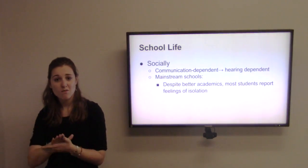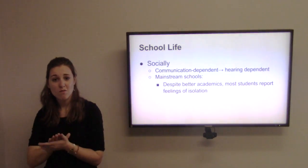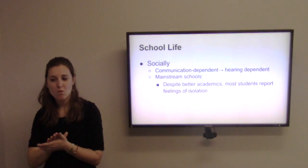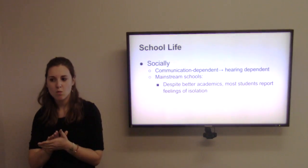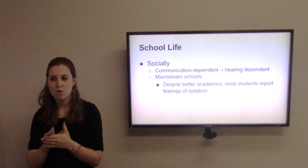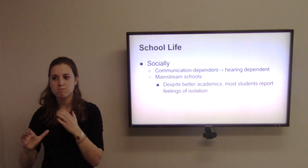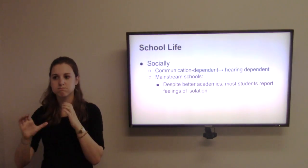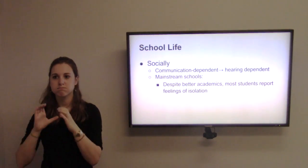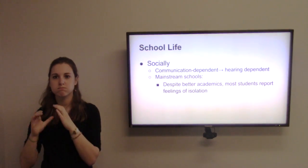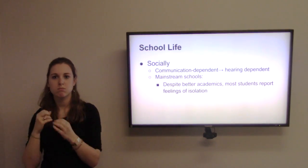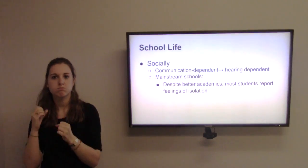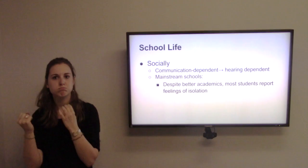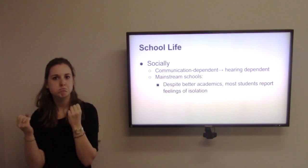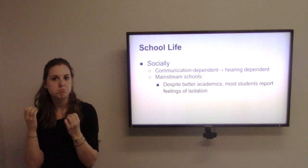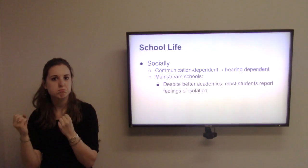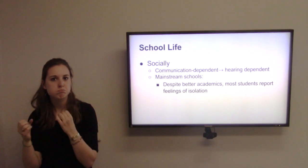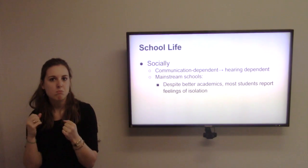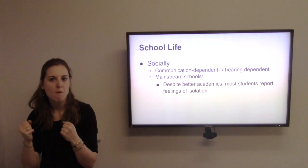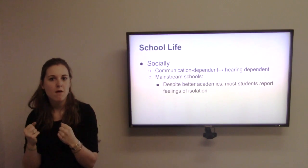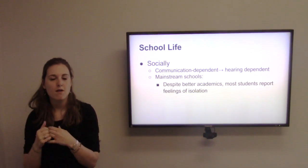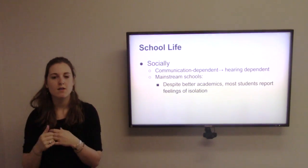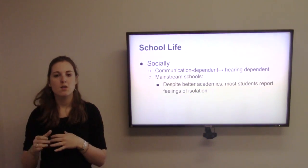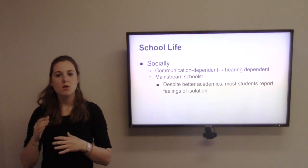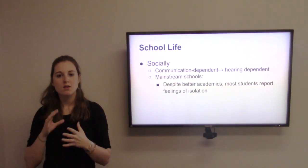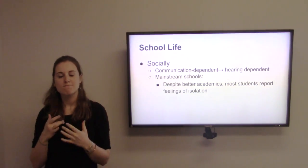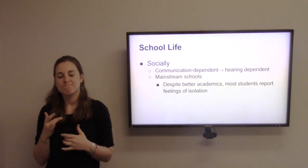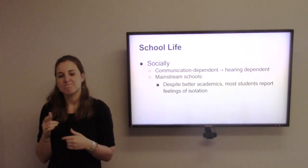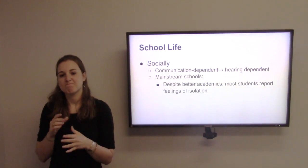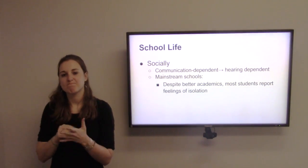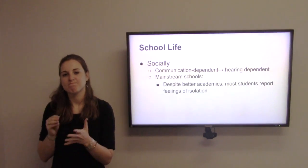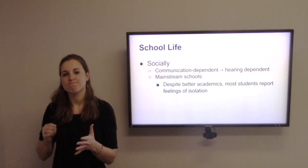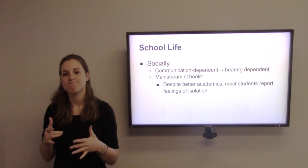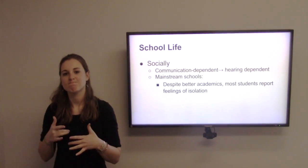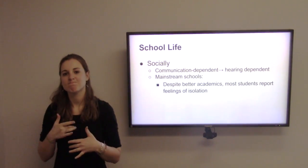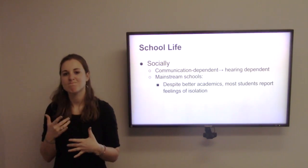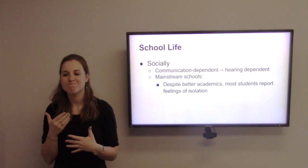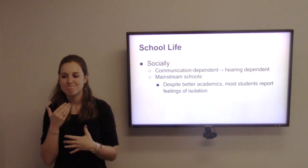But in deaf schools, students tend to feel like they belong because they can communicate in sign.